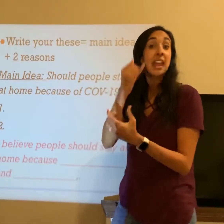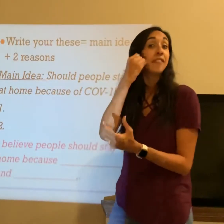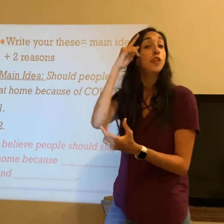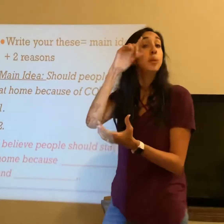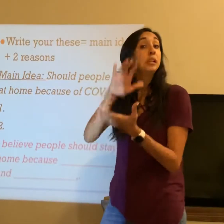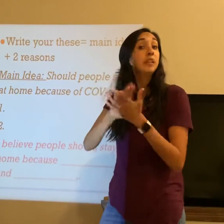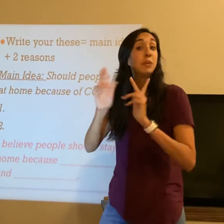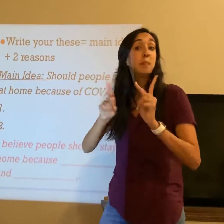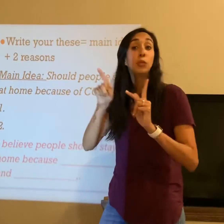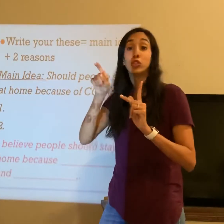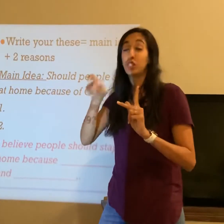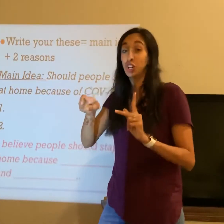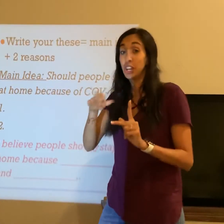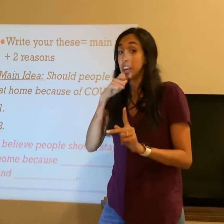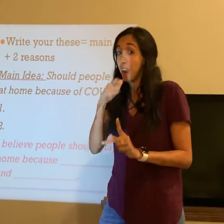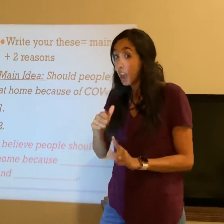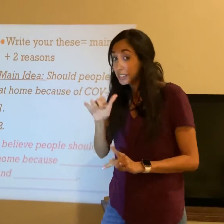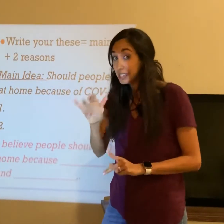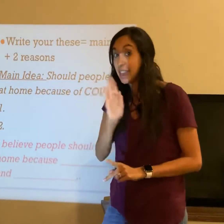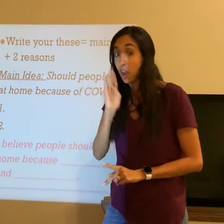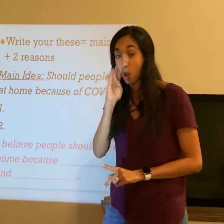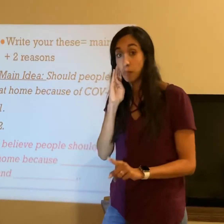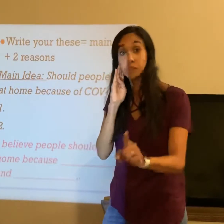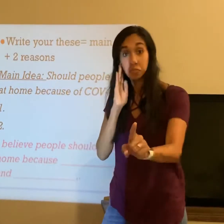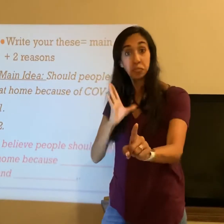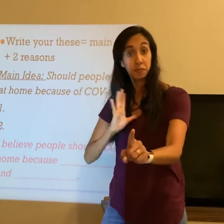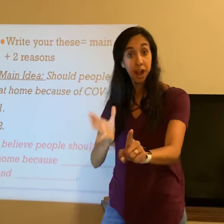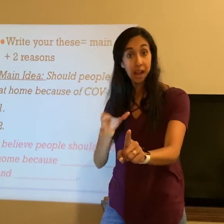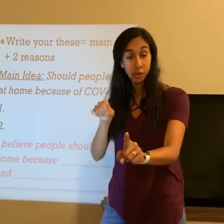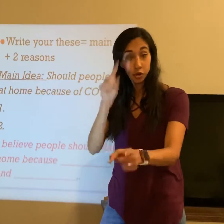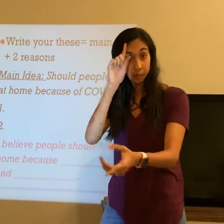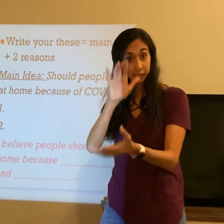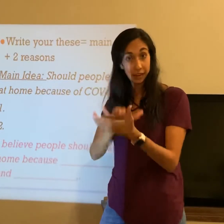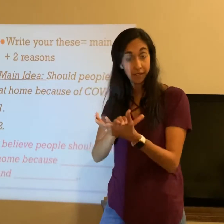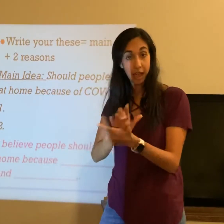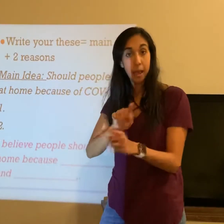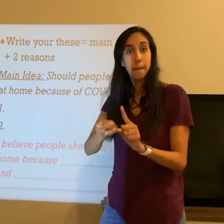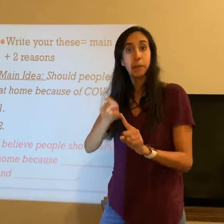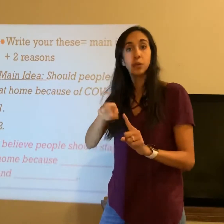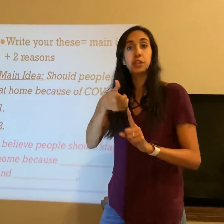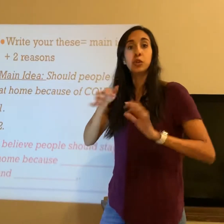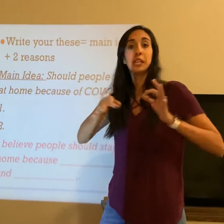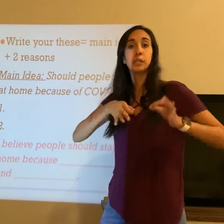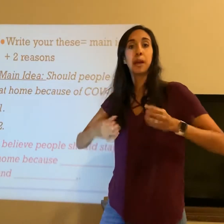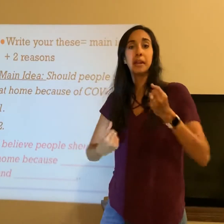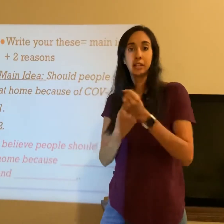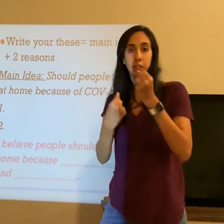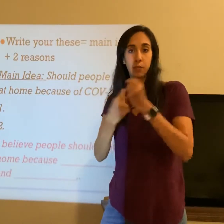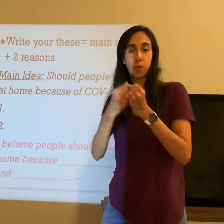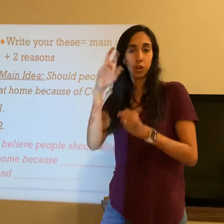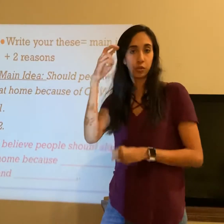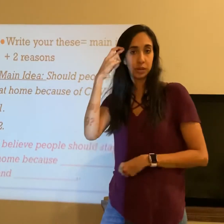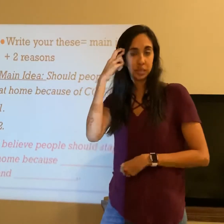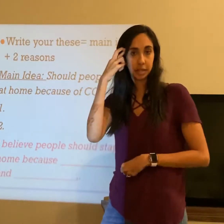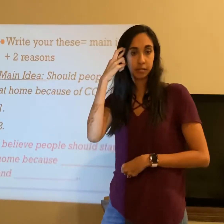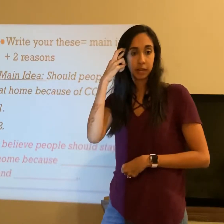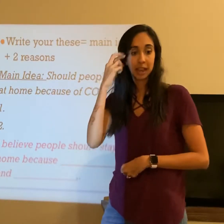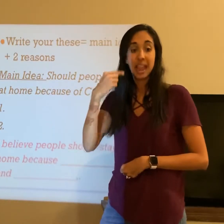you believe people should not stay home, fine, you can believe that, but you need to explain and support your reason, okay?